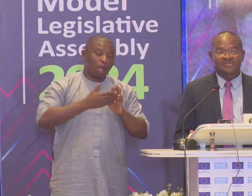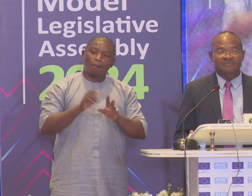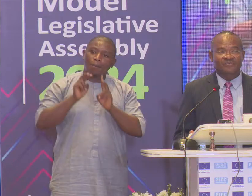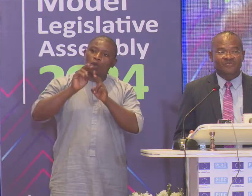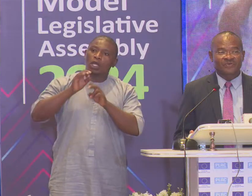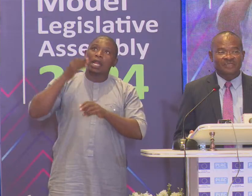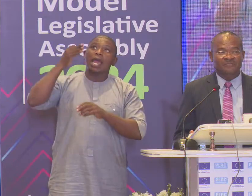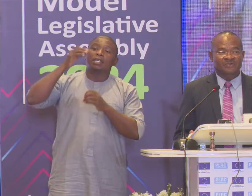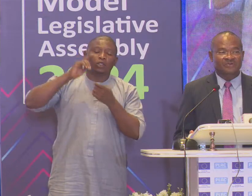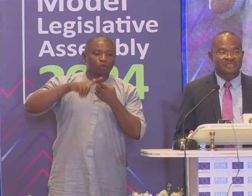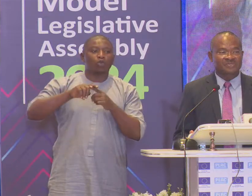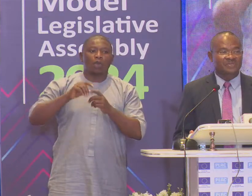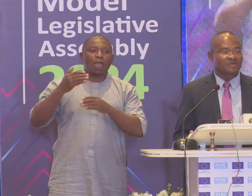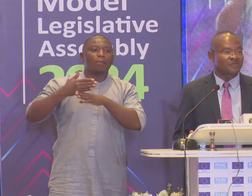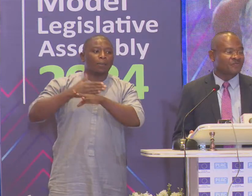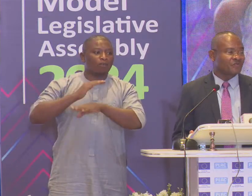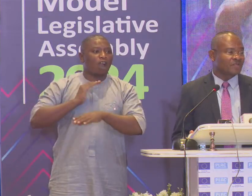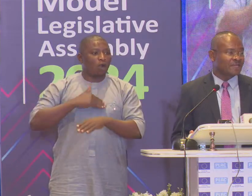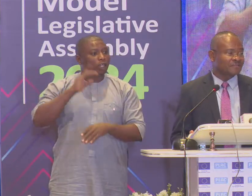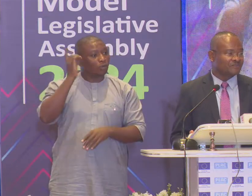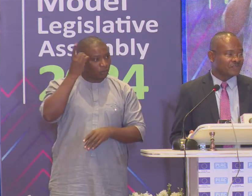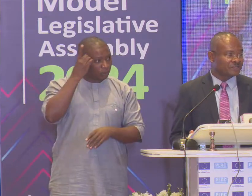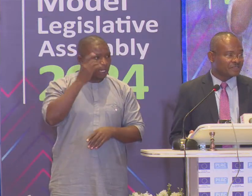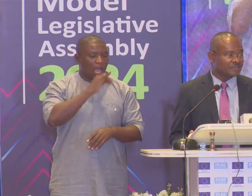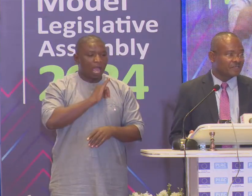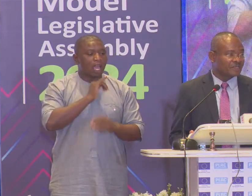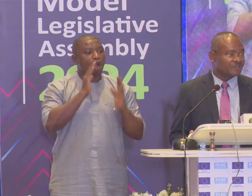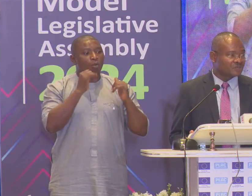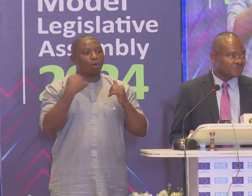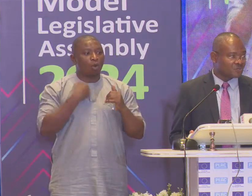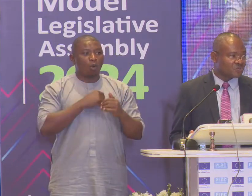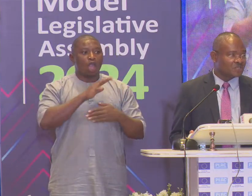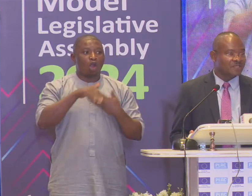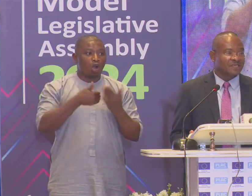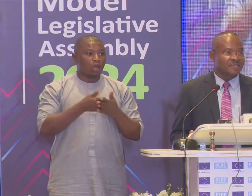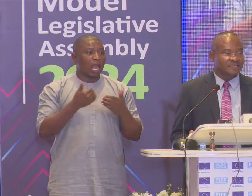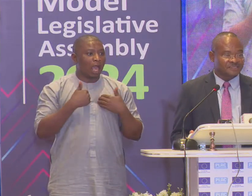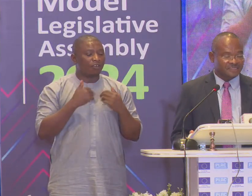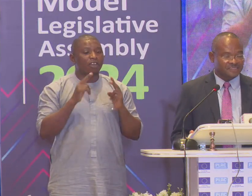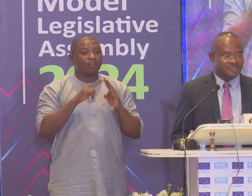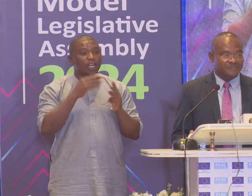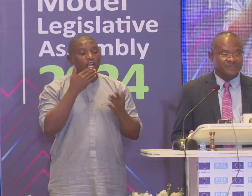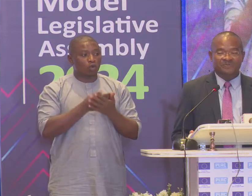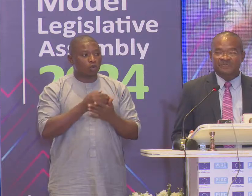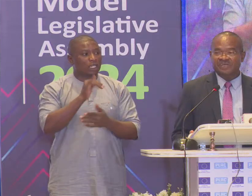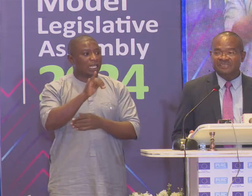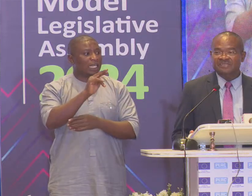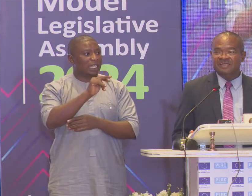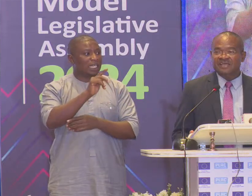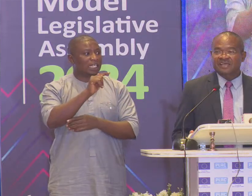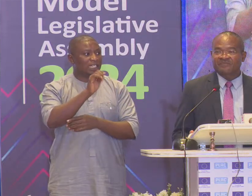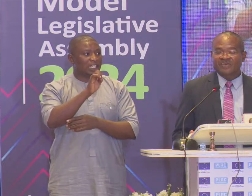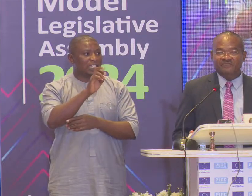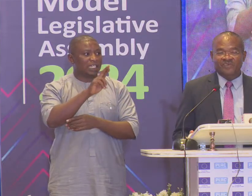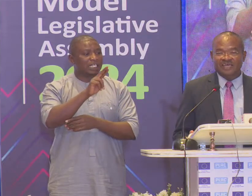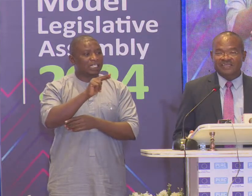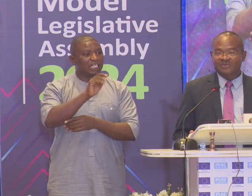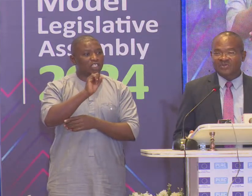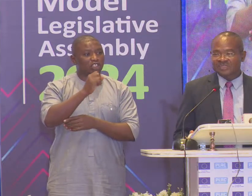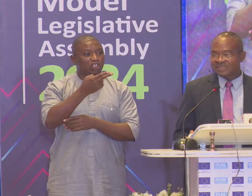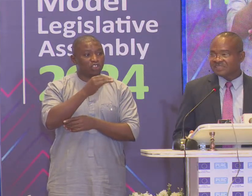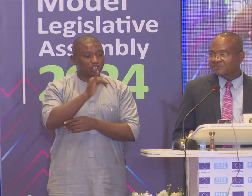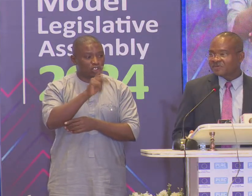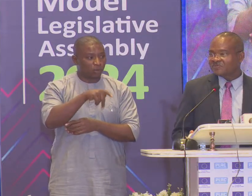to improve our democracy. So I hope you've all had a very good internship experience. If you have not had a